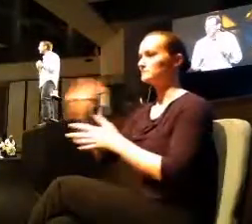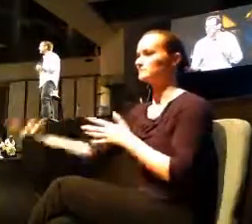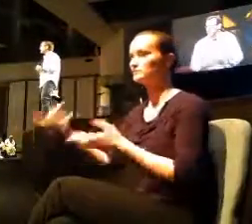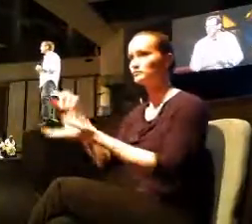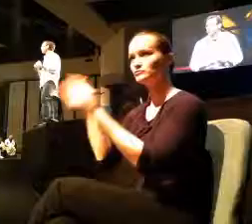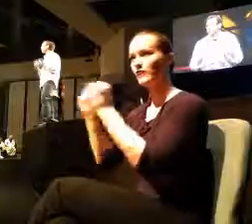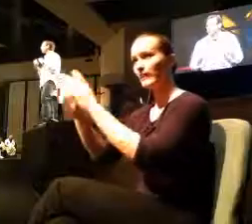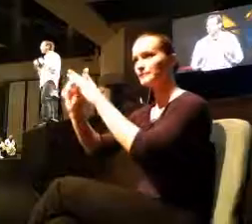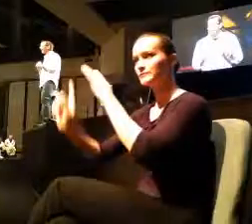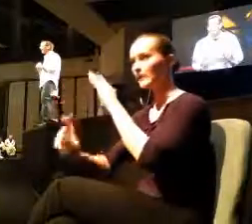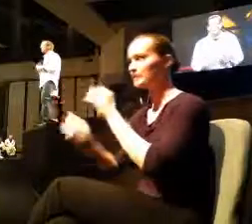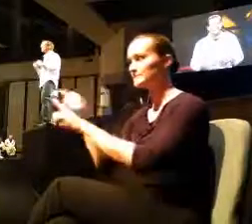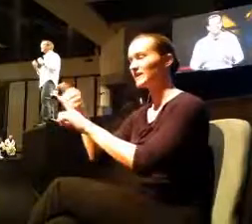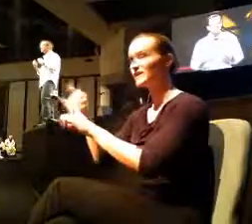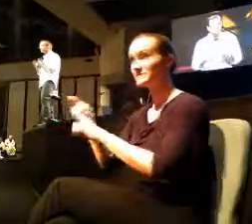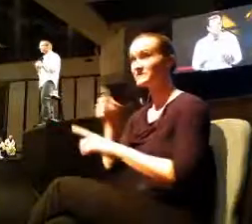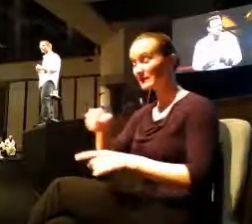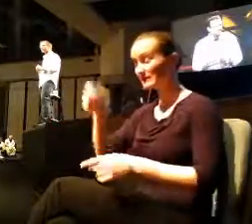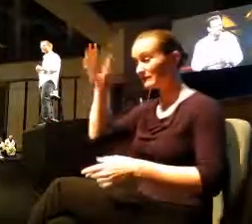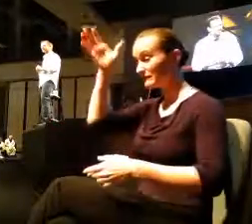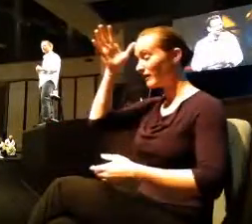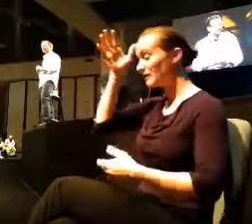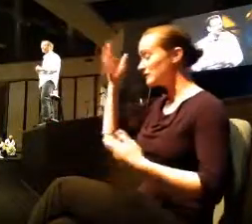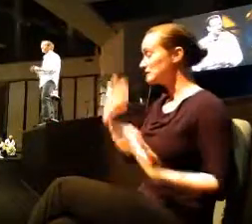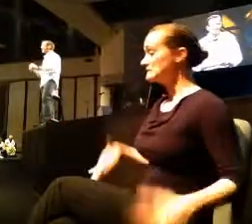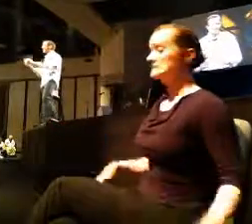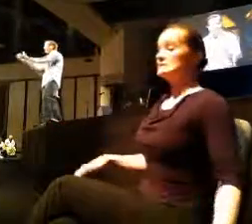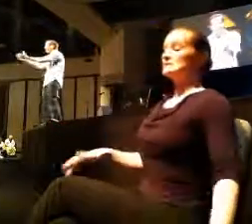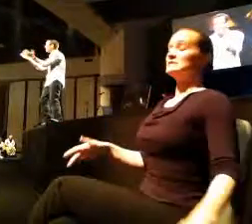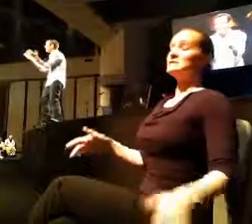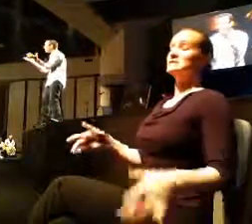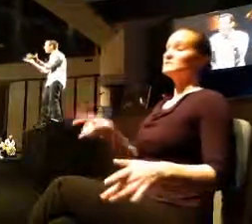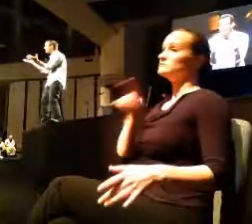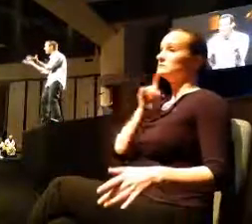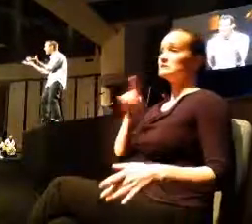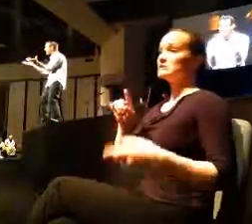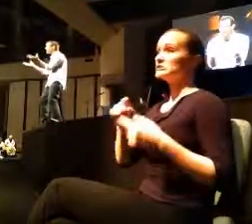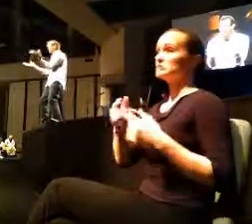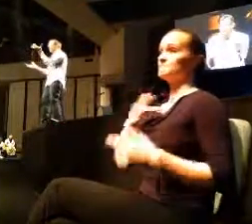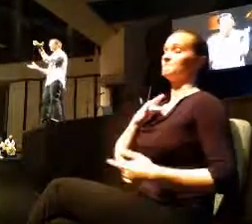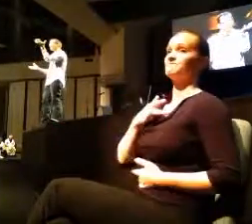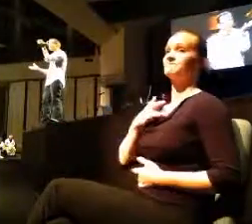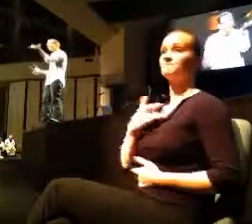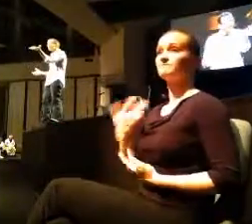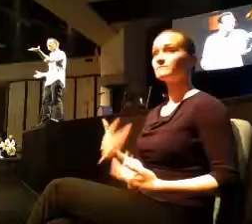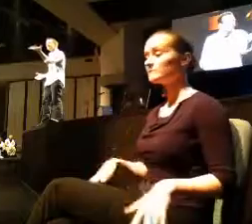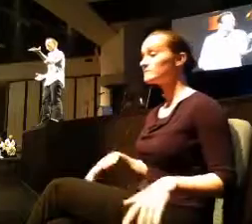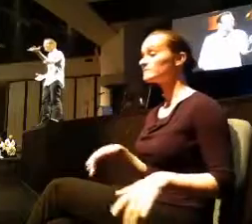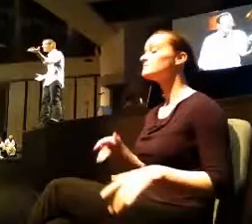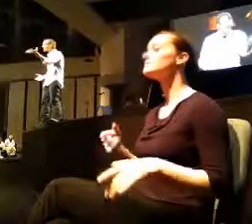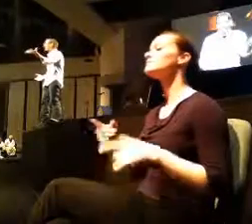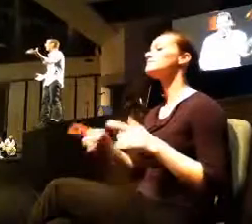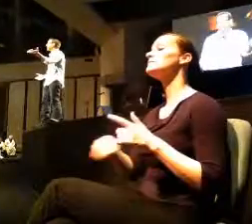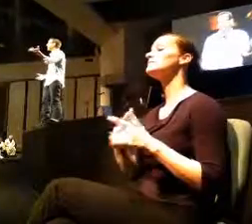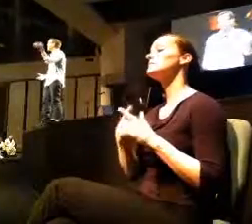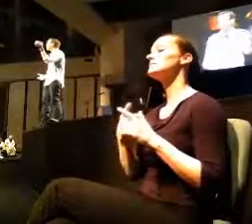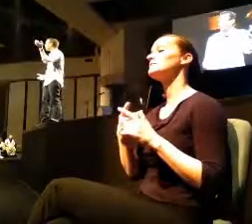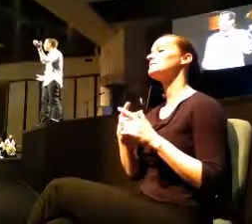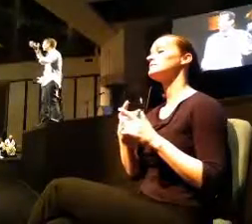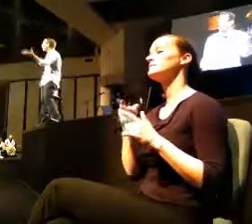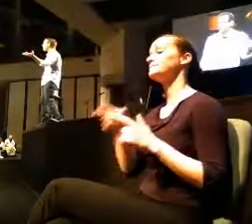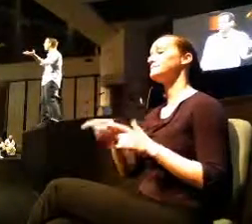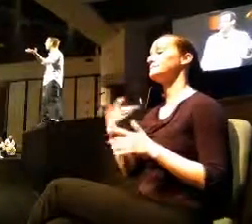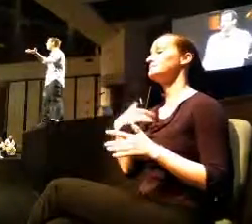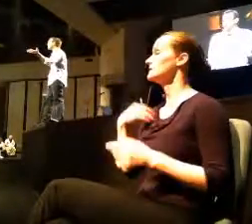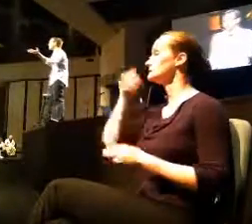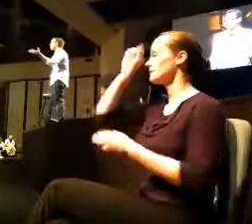at the seams over the pain that he is experiencing in all of this. And he comes to this place where he has these beliefs about God. He